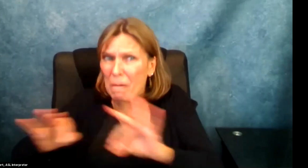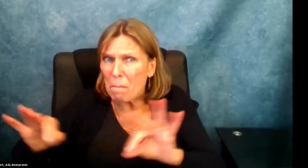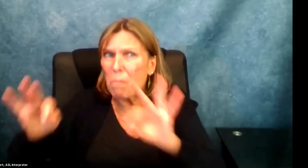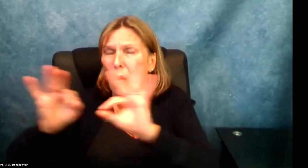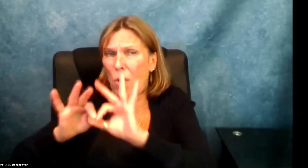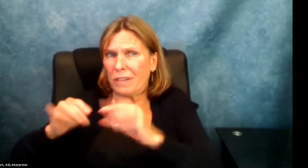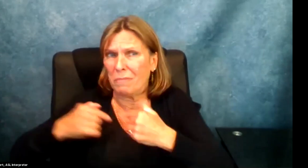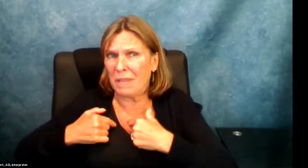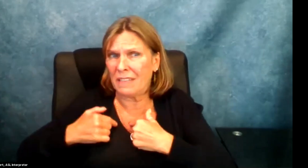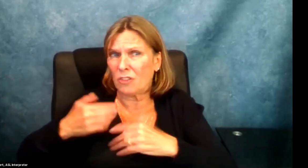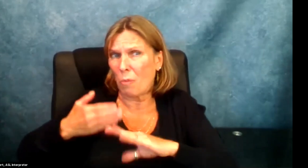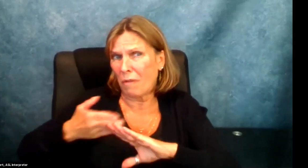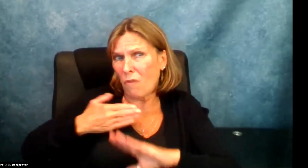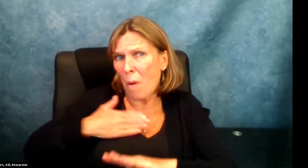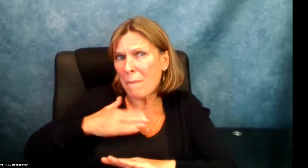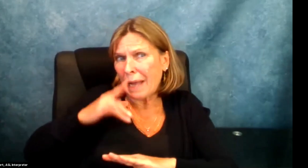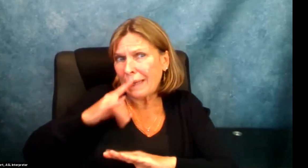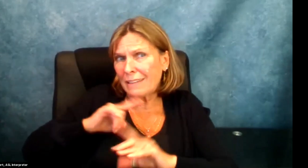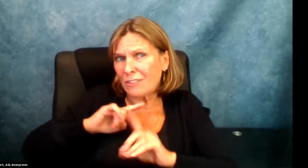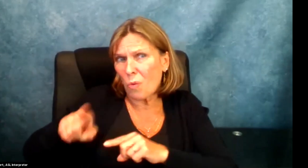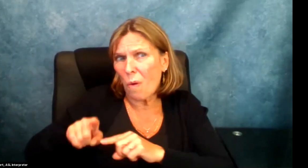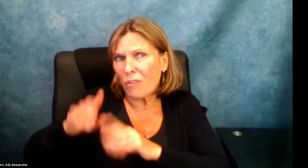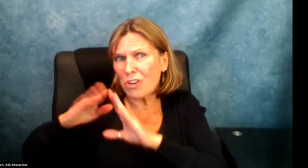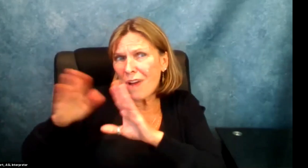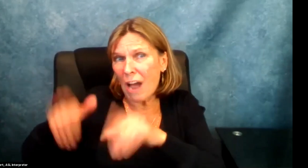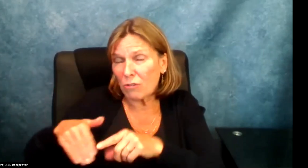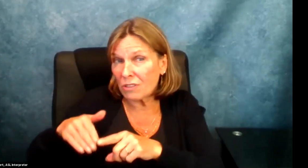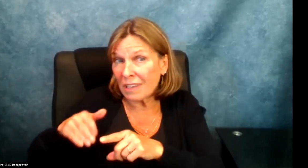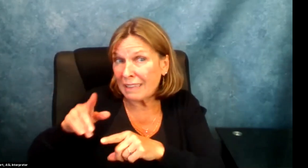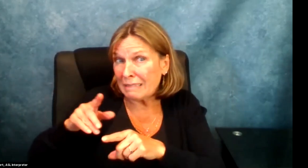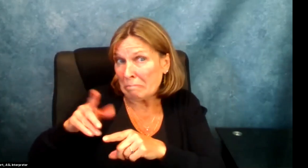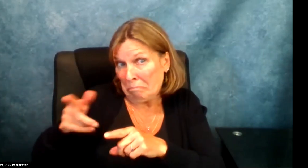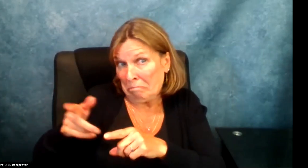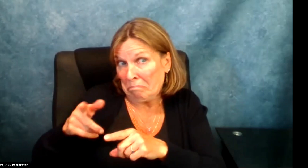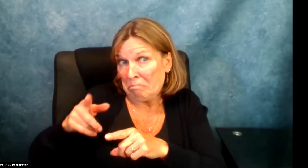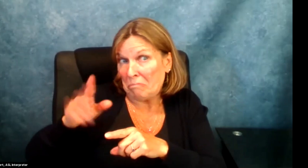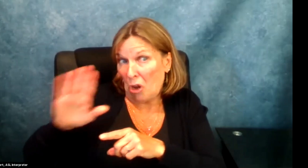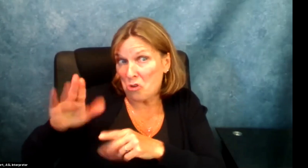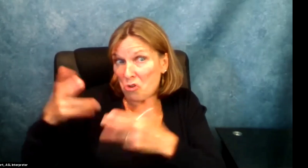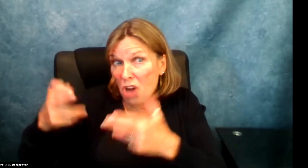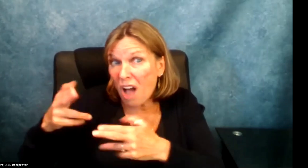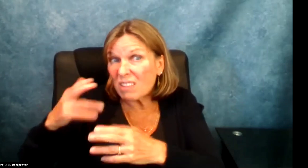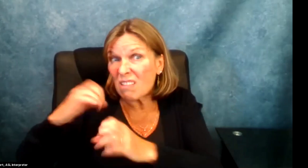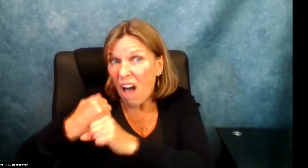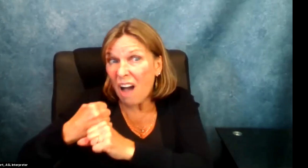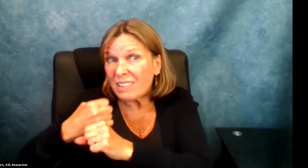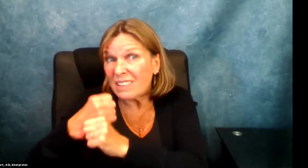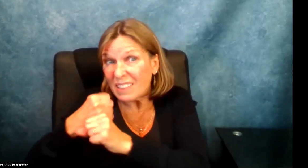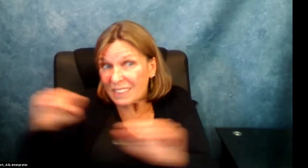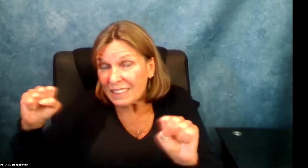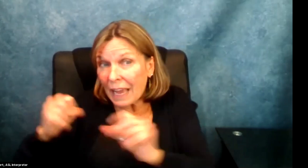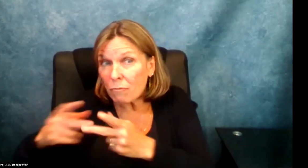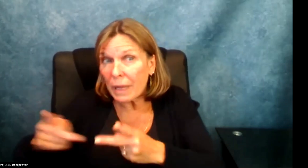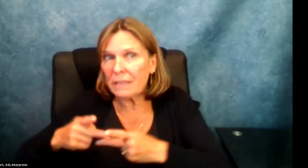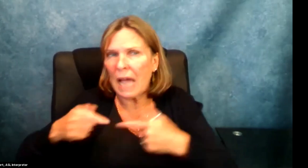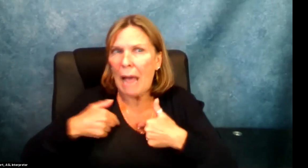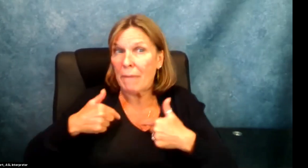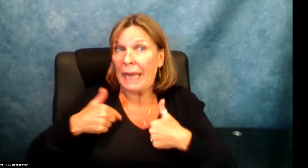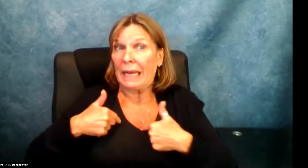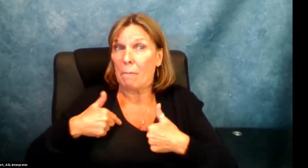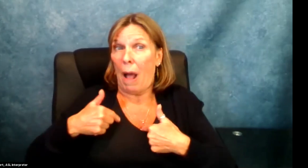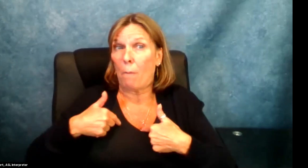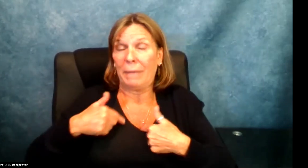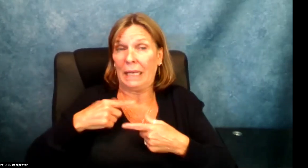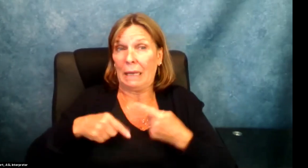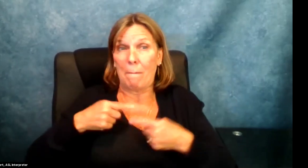our kids go over to your house. Are your guns, locked, or are they in a safe place? And I certainly make it more about myself because